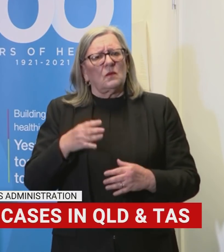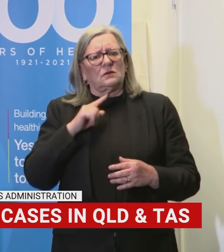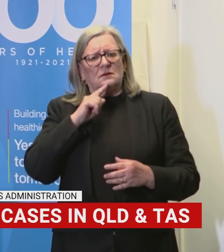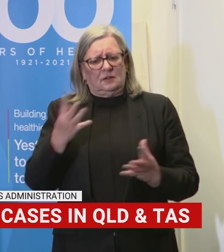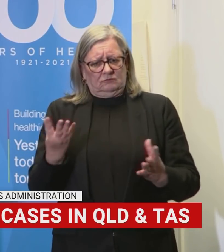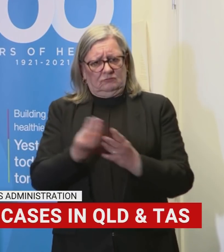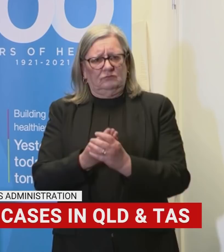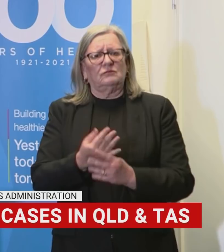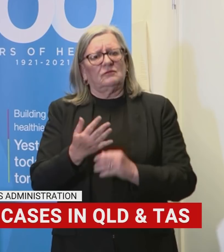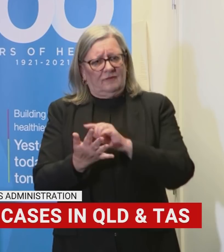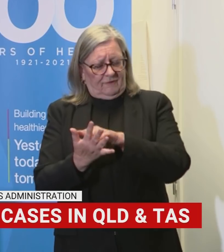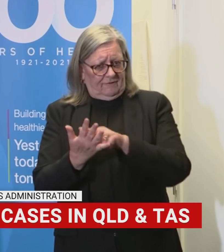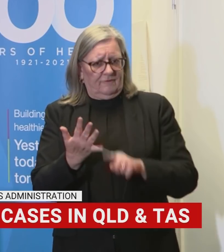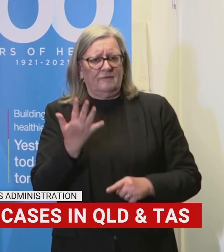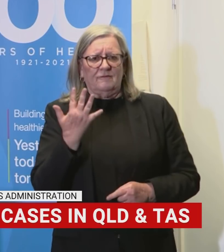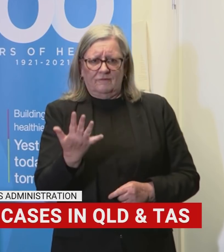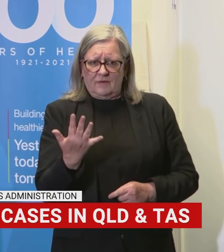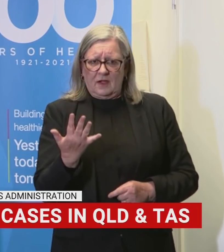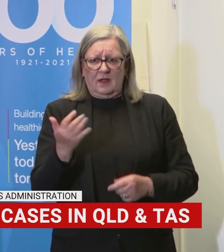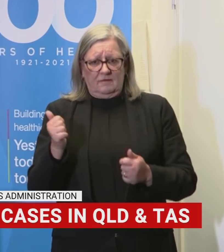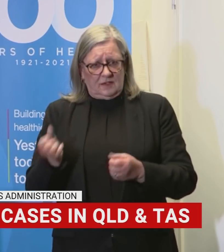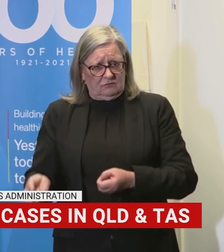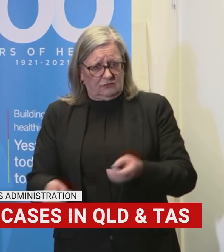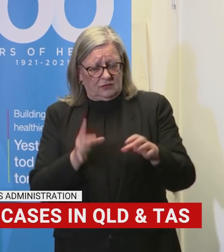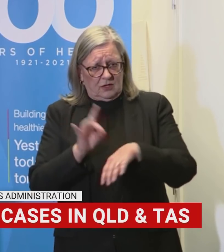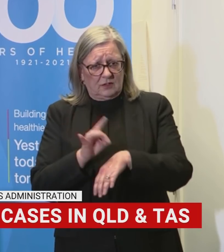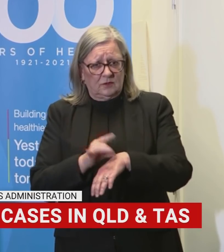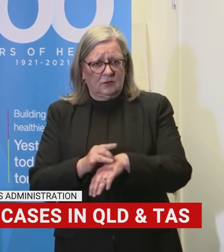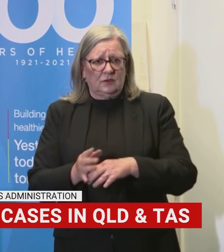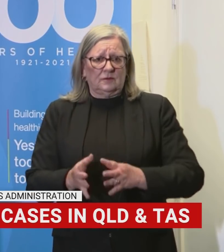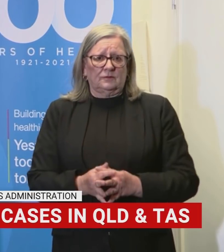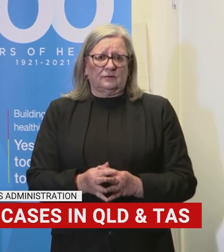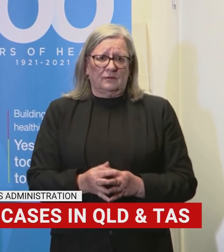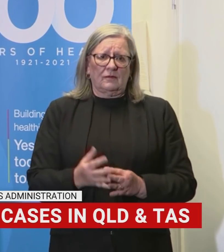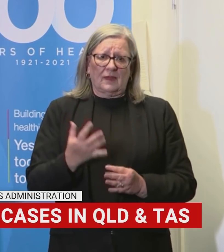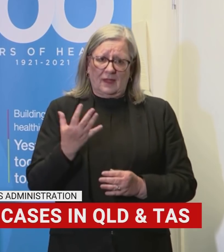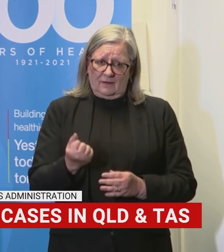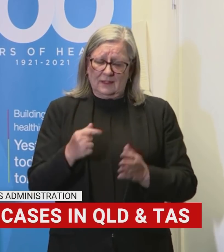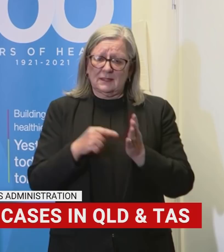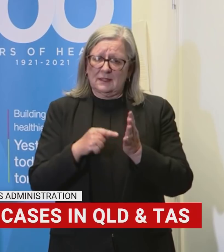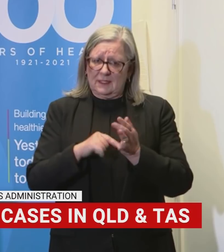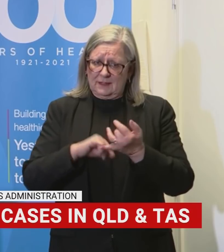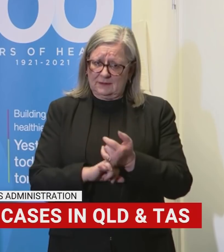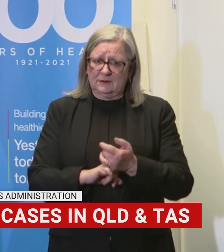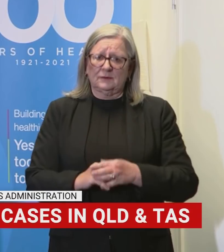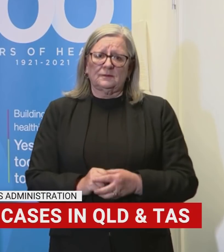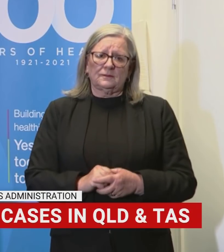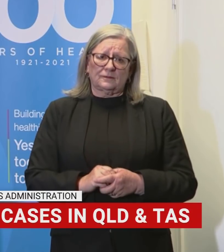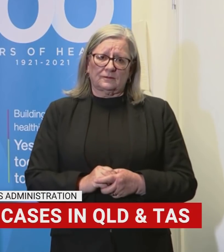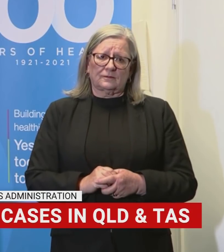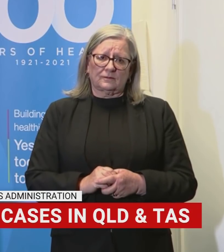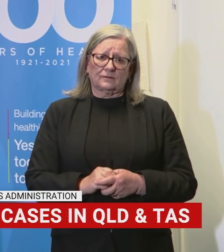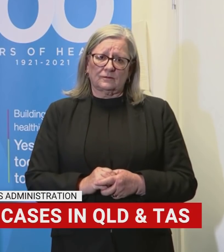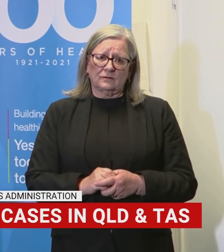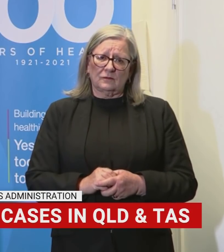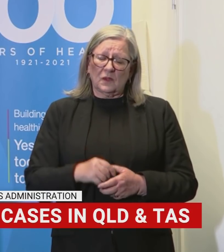Of those 5 people who were in hospital with the side effect, the really great news is that 4 of them have